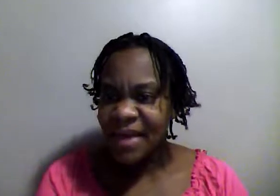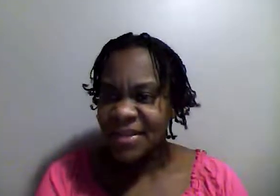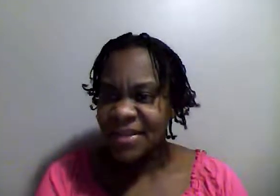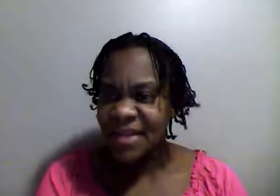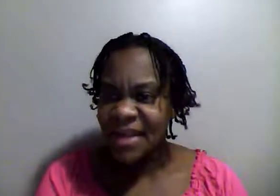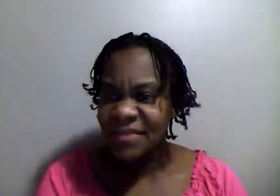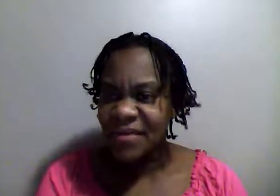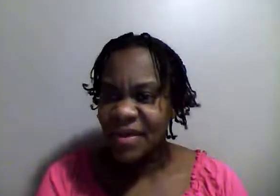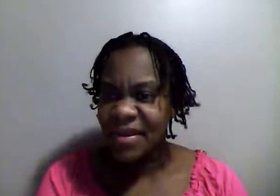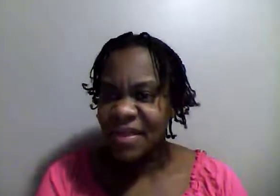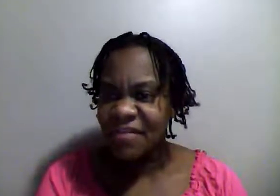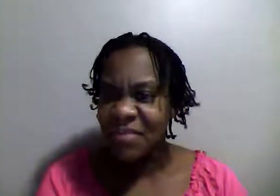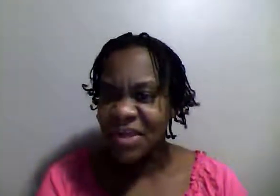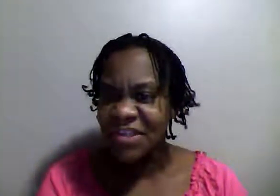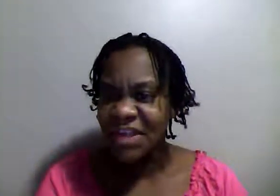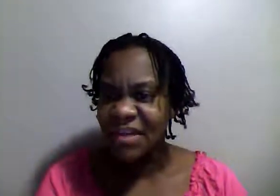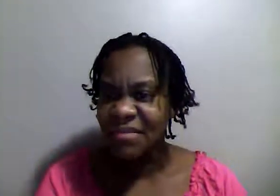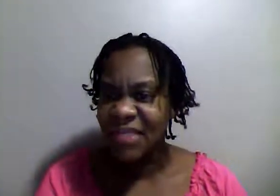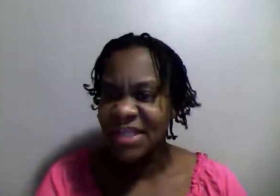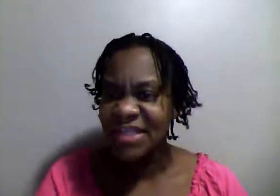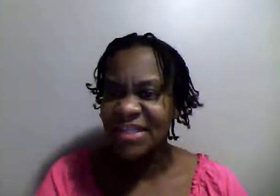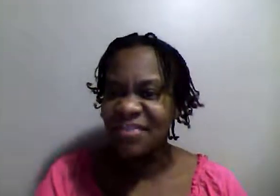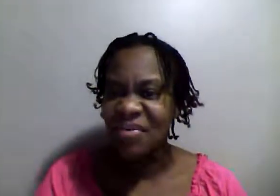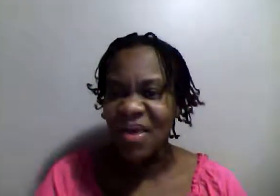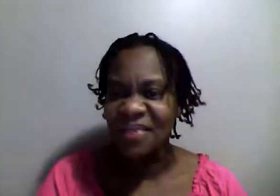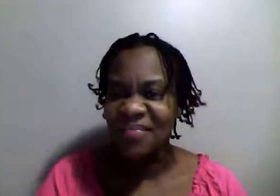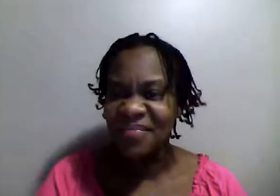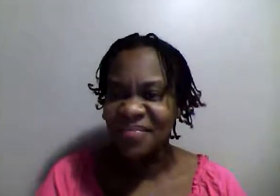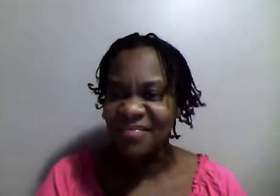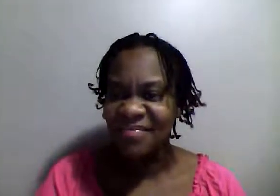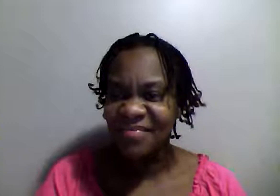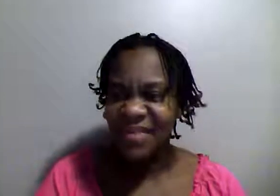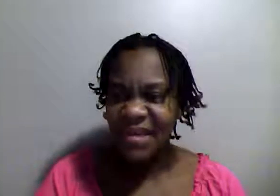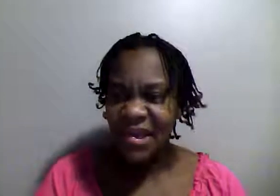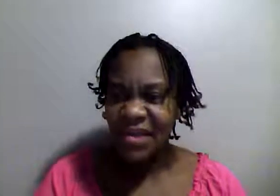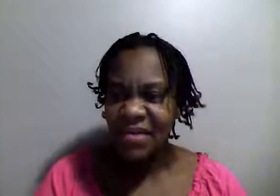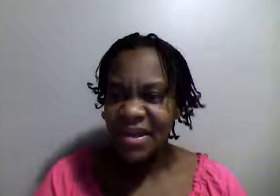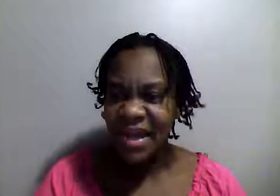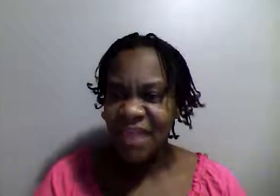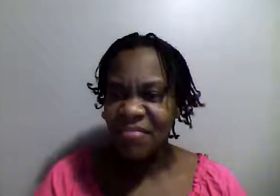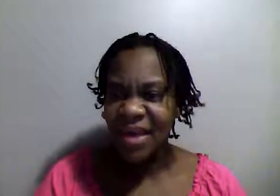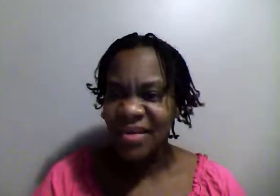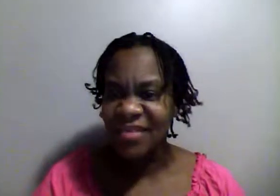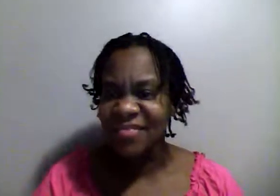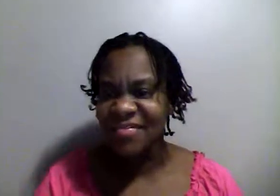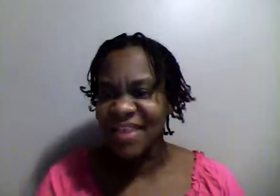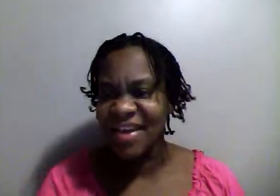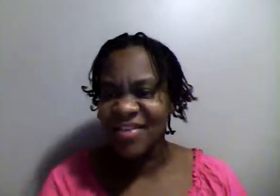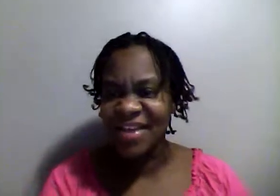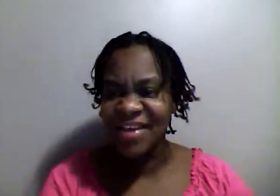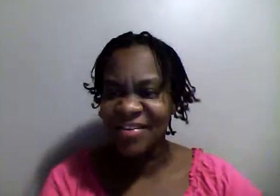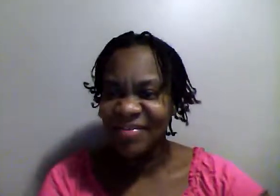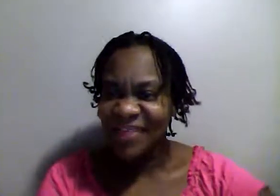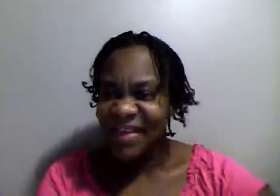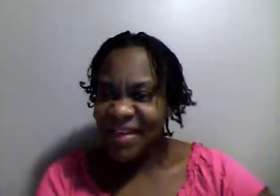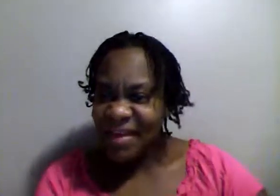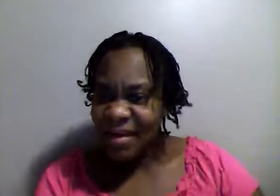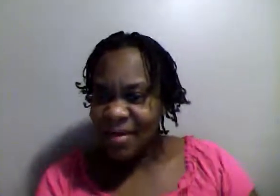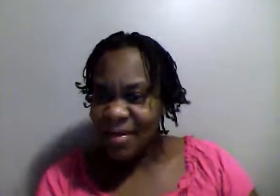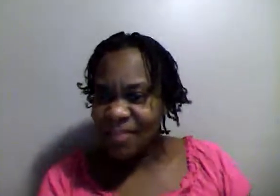Nice. Thanks for all the information. Blessings, everyone. Great live, my love. Thank you. Thank you.